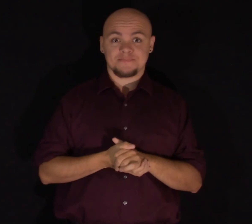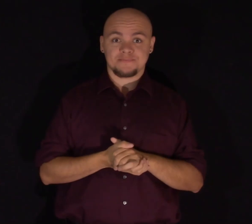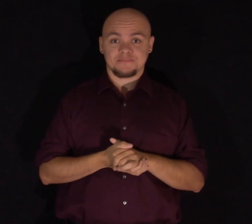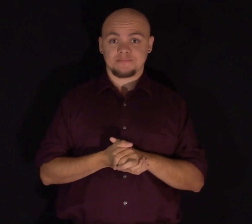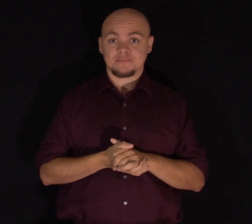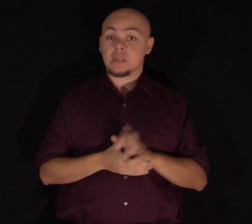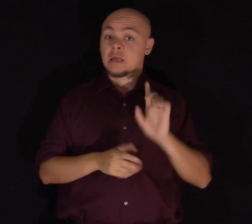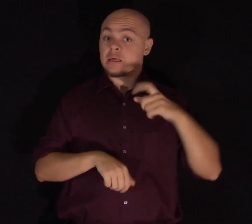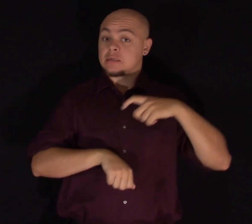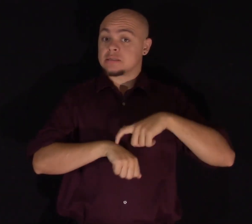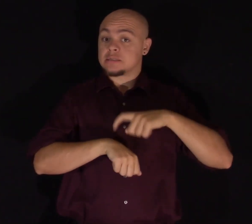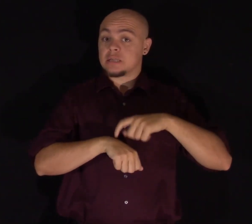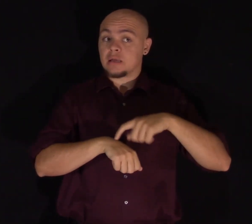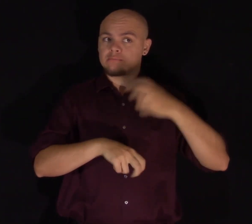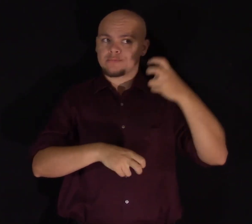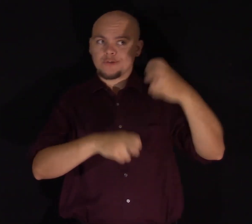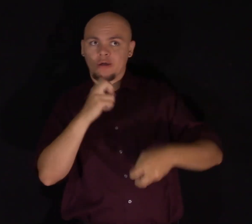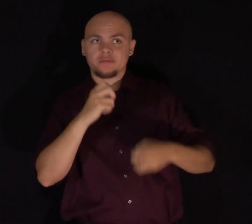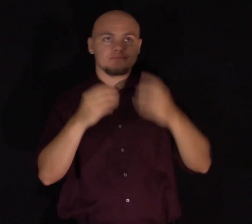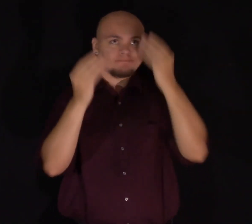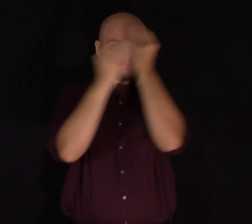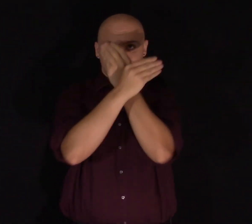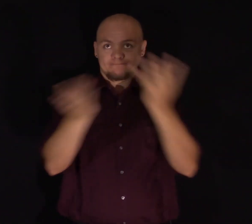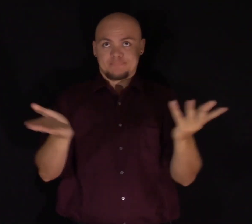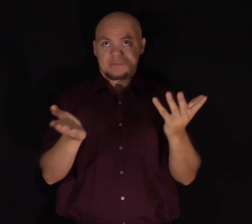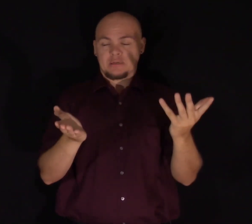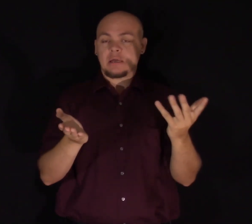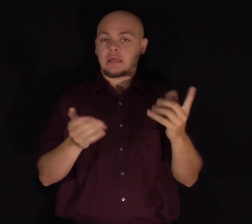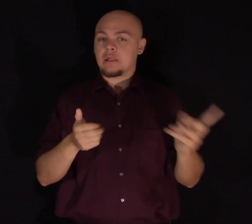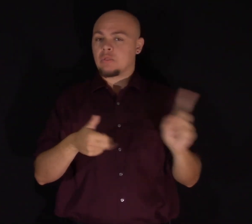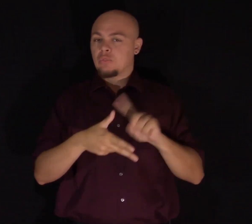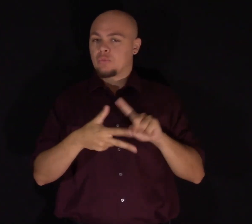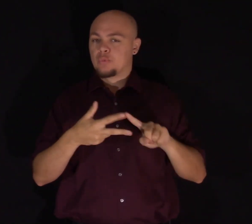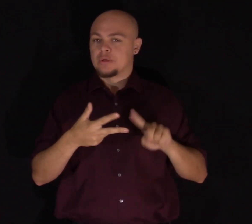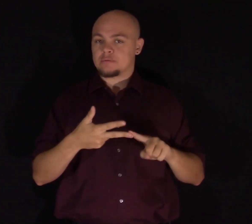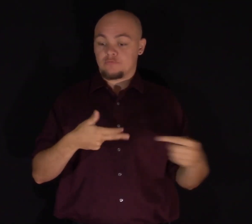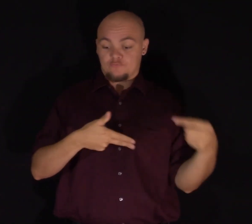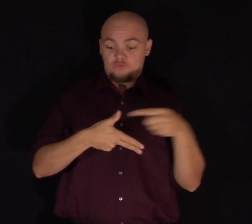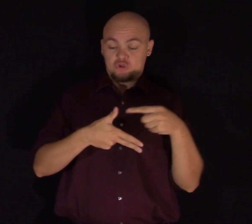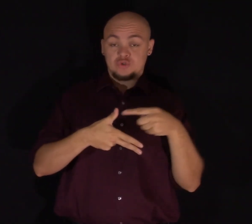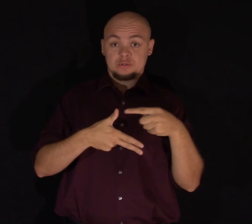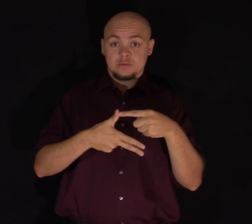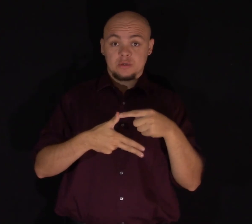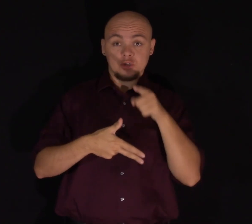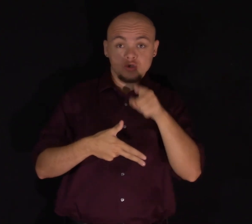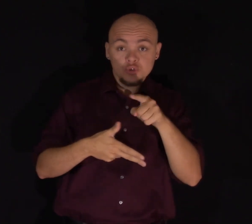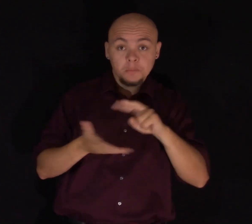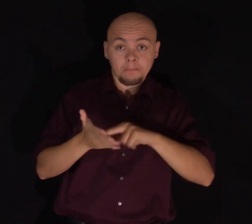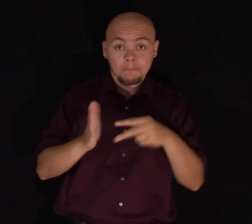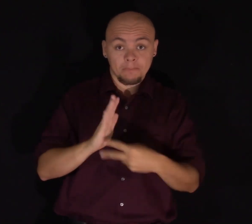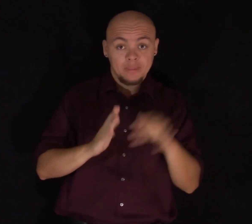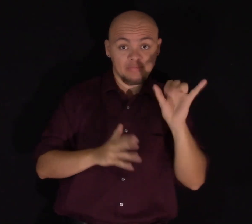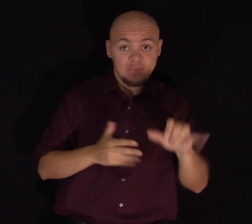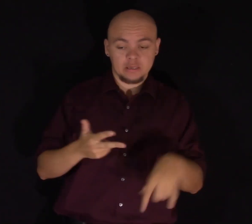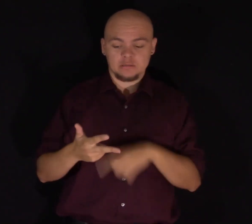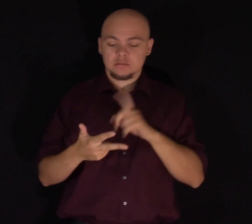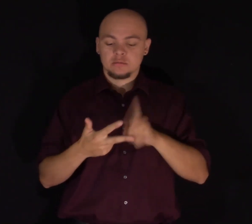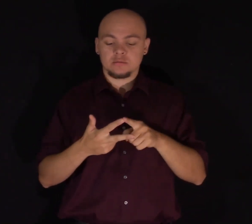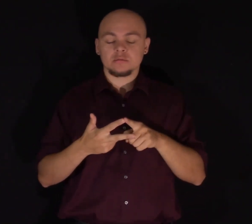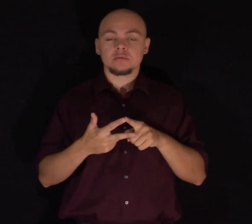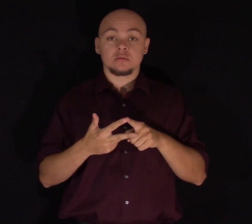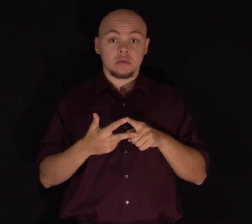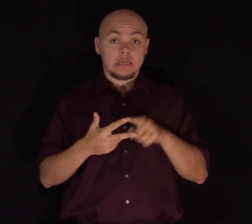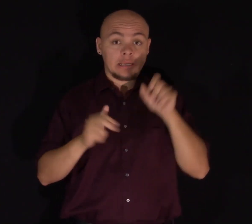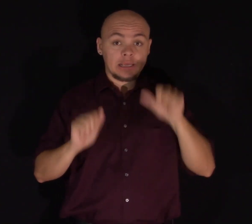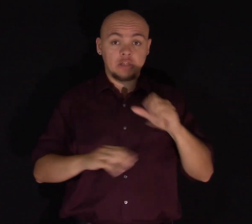When it's time to say these hard things, I ask myself 3 things. 1, did you mean it? 2, can